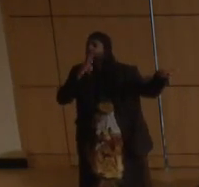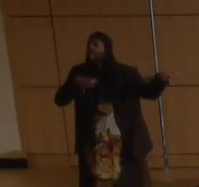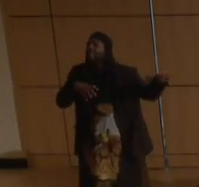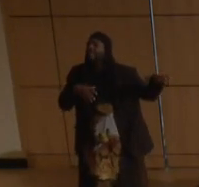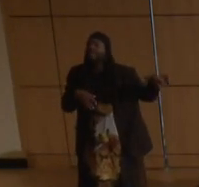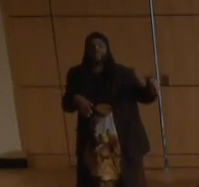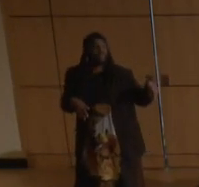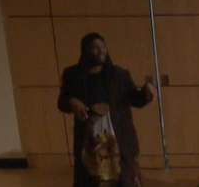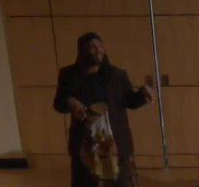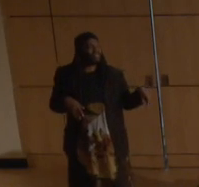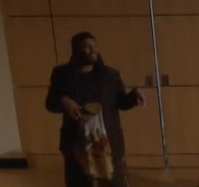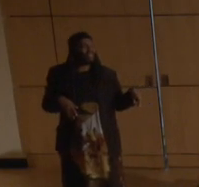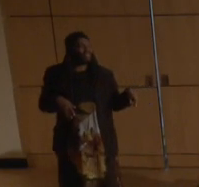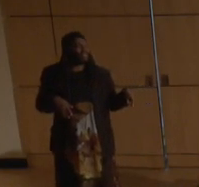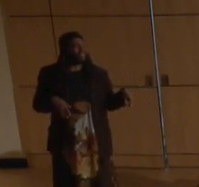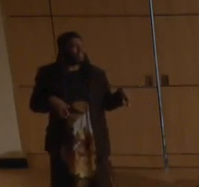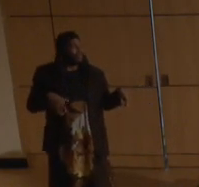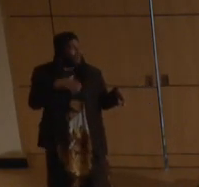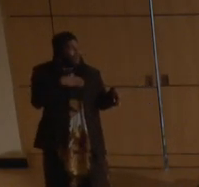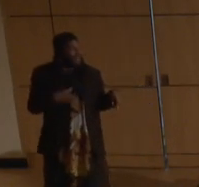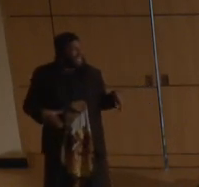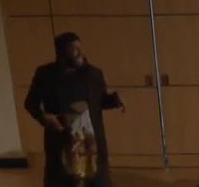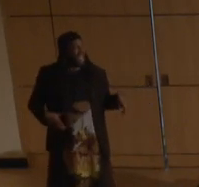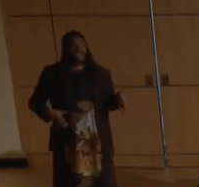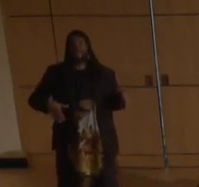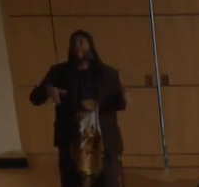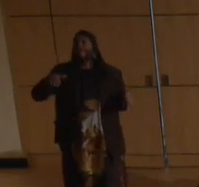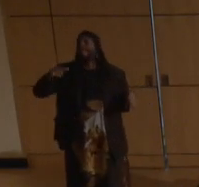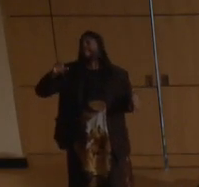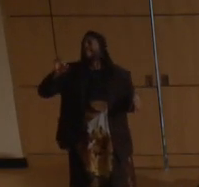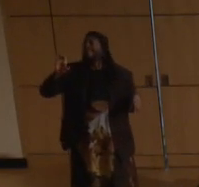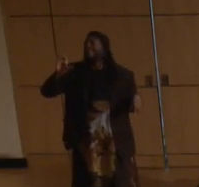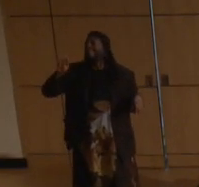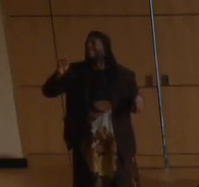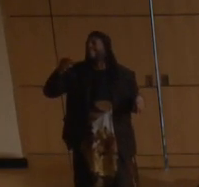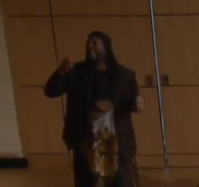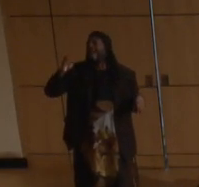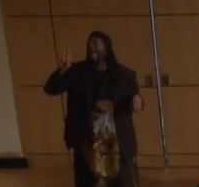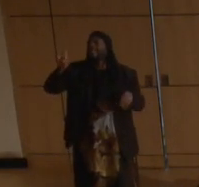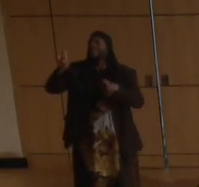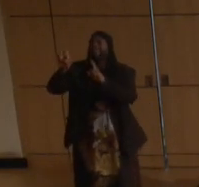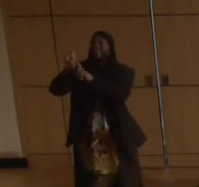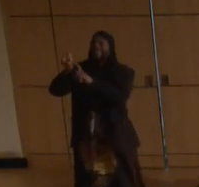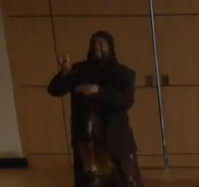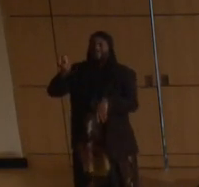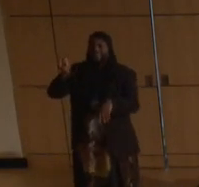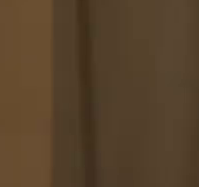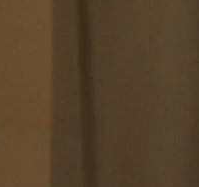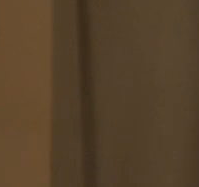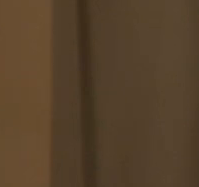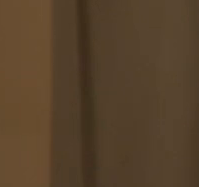Bishme, former Mayor Catherine Pugh. Oh, welcome back to Baltimore. How are you? Yes.